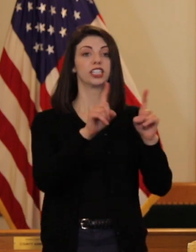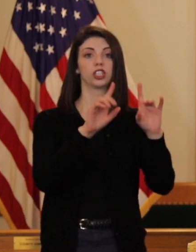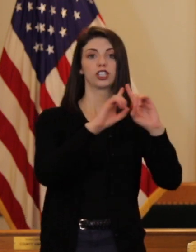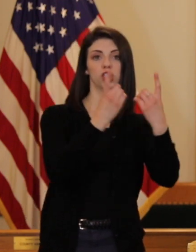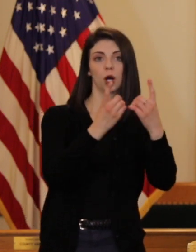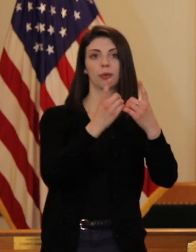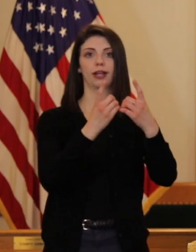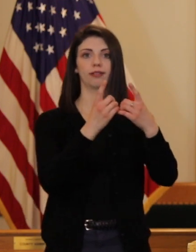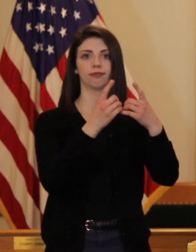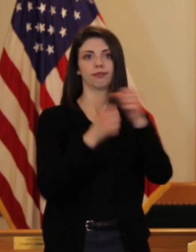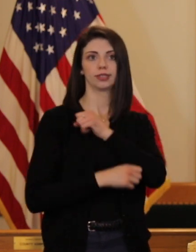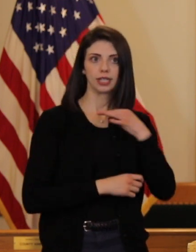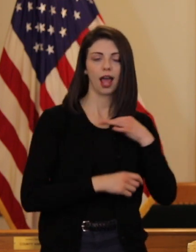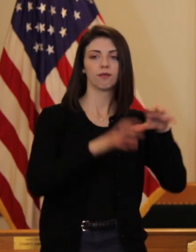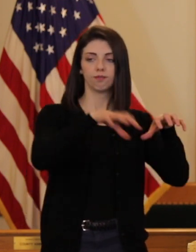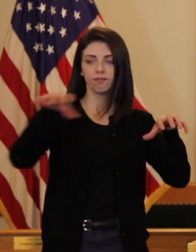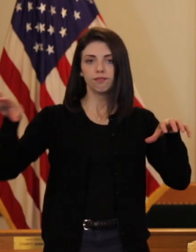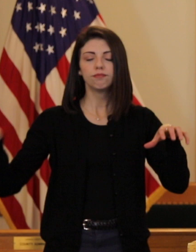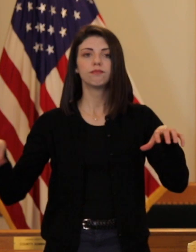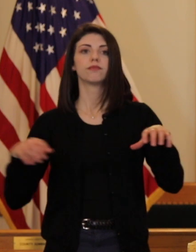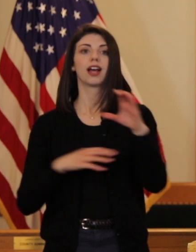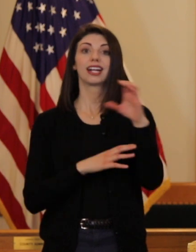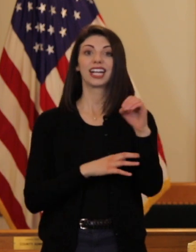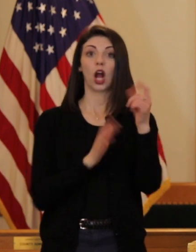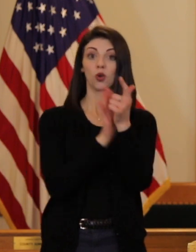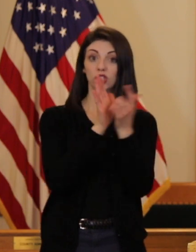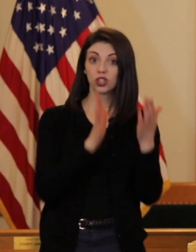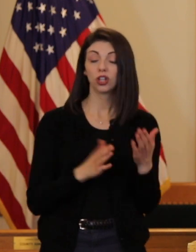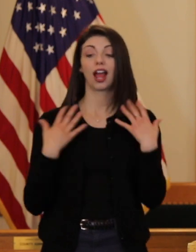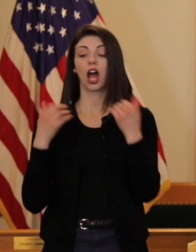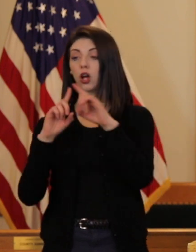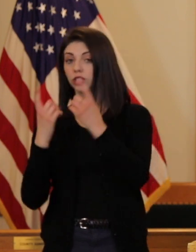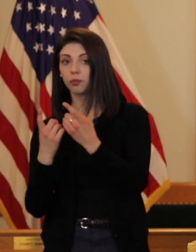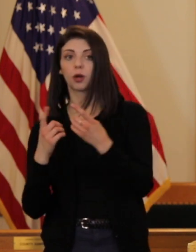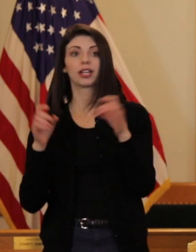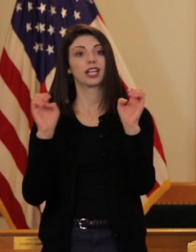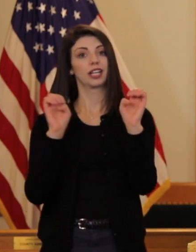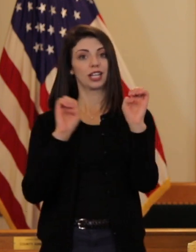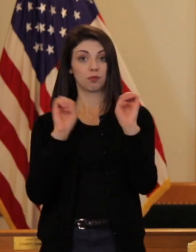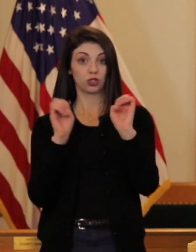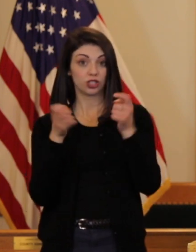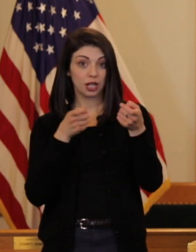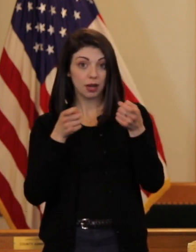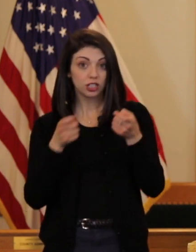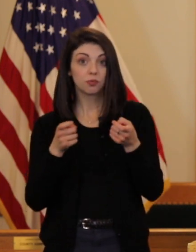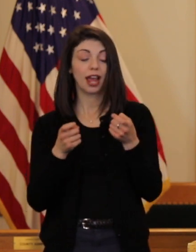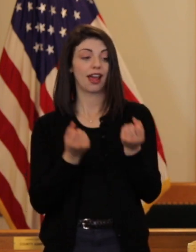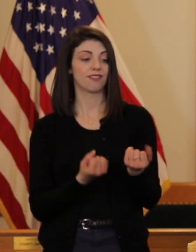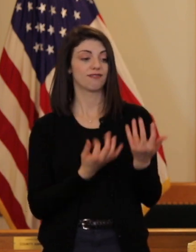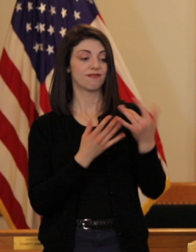Administrator's Office, County Attorney's Office, Health Department, Emergency Management, Fire